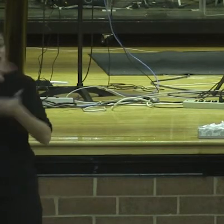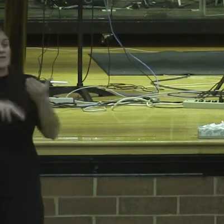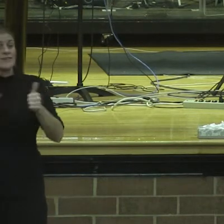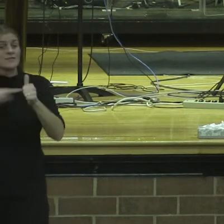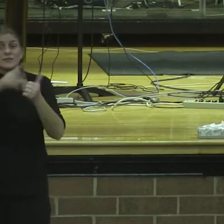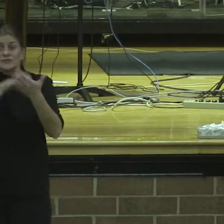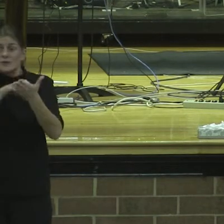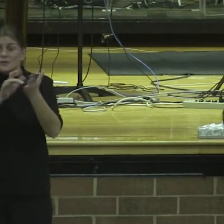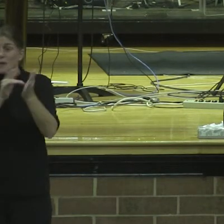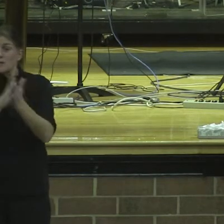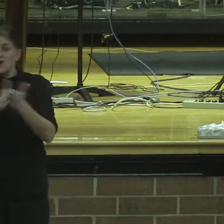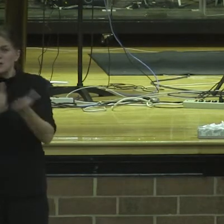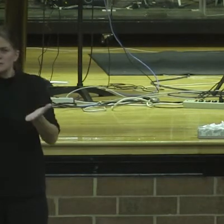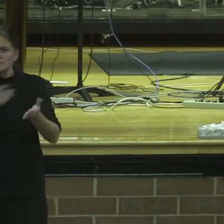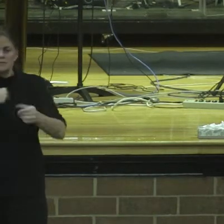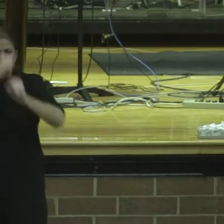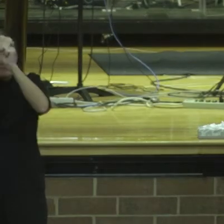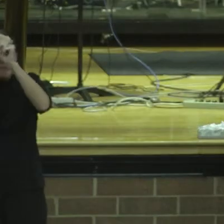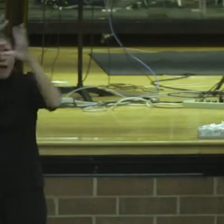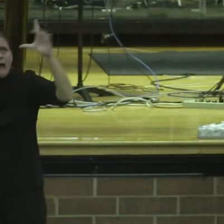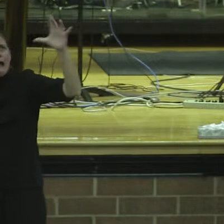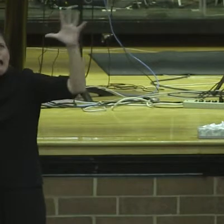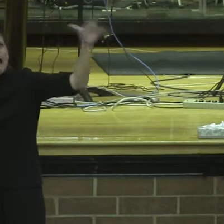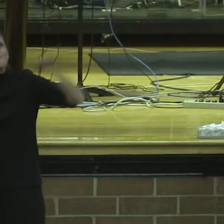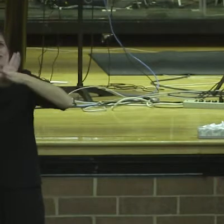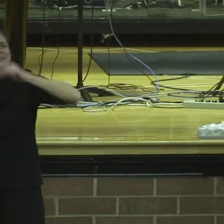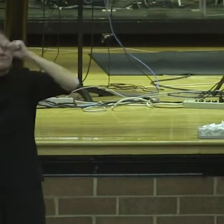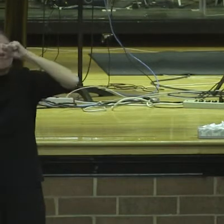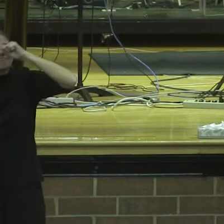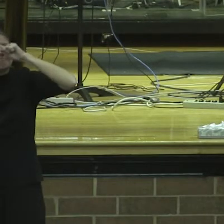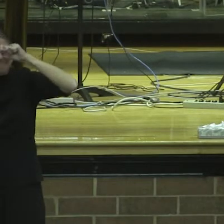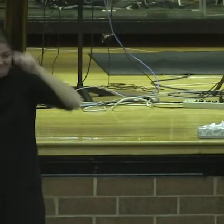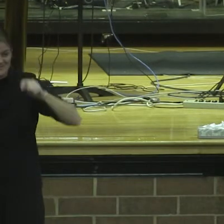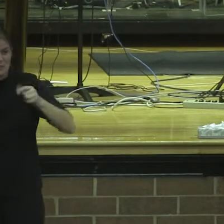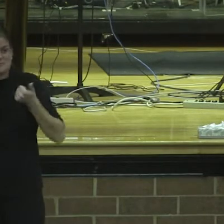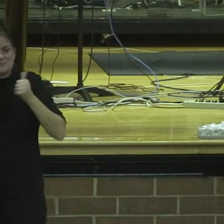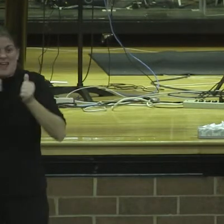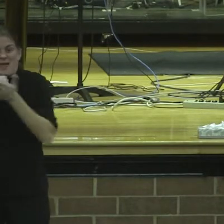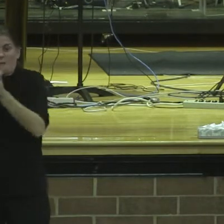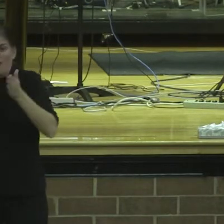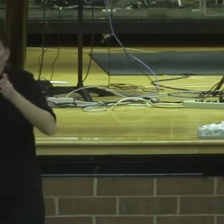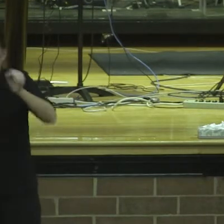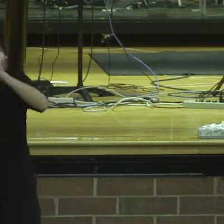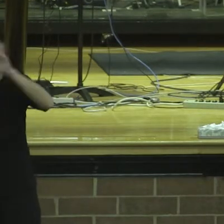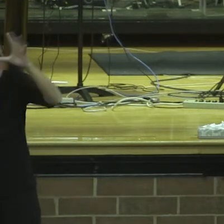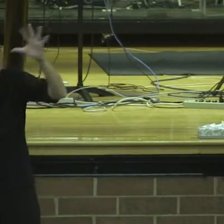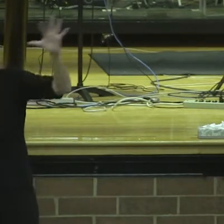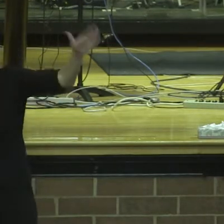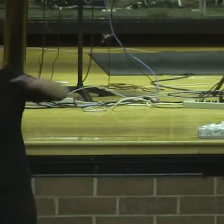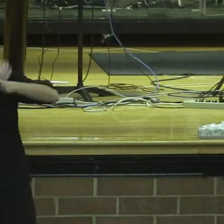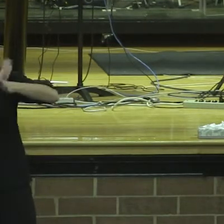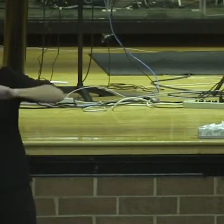of Nehemiah, I see a movie trailer playing in my head. So I'm going to try to relay that to you. So I want you guys to picture with me as I